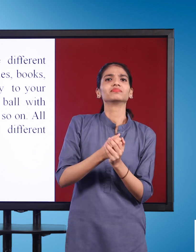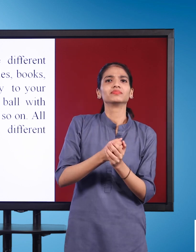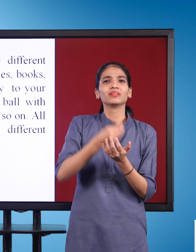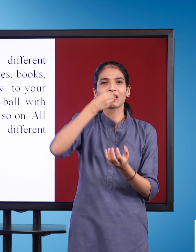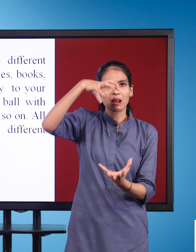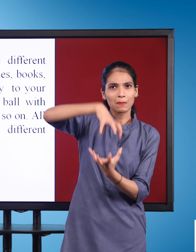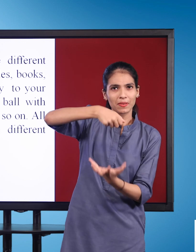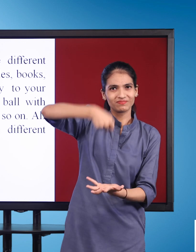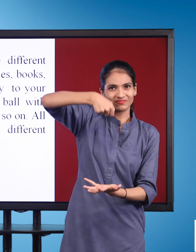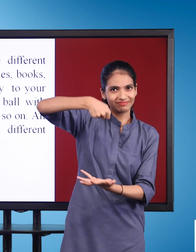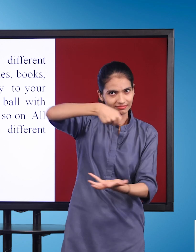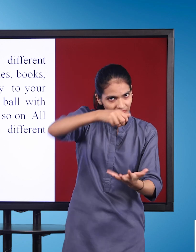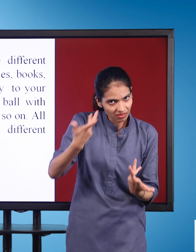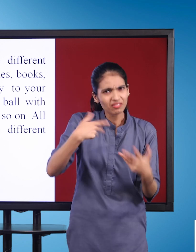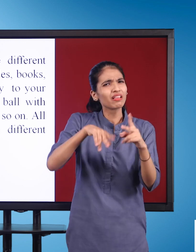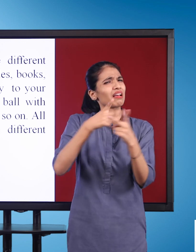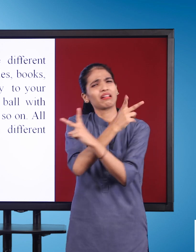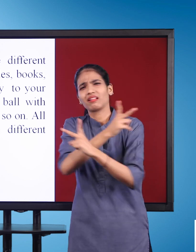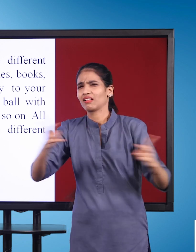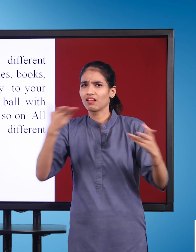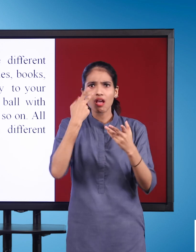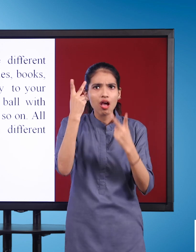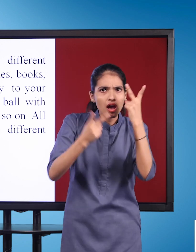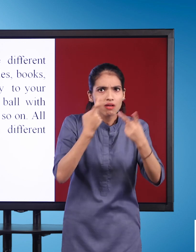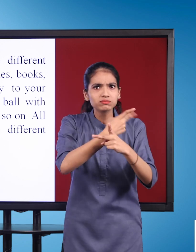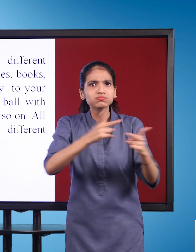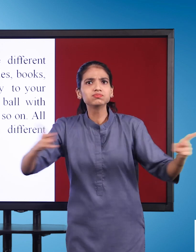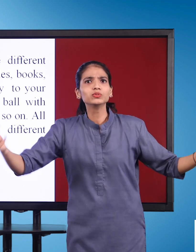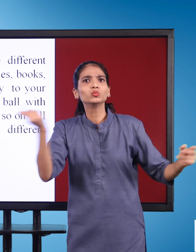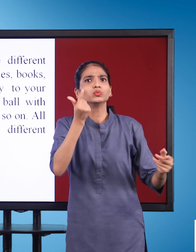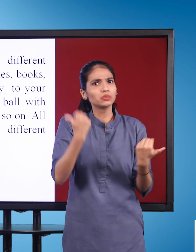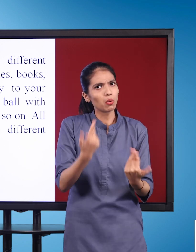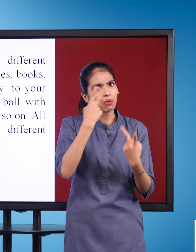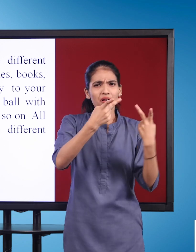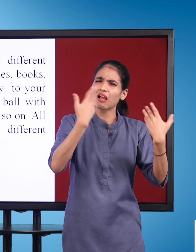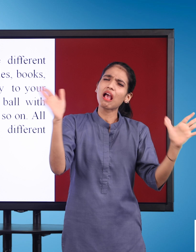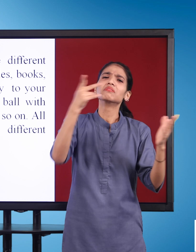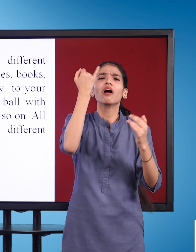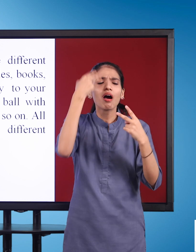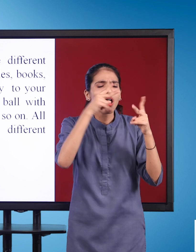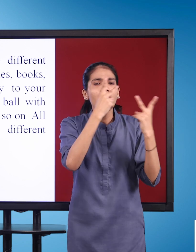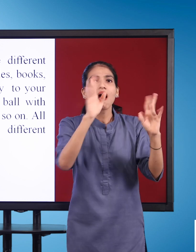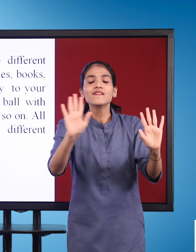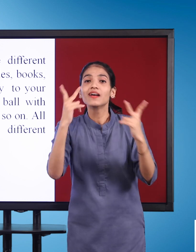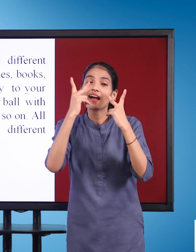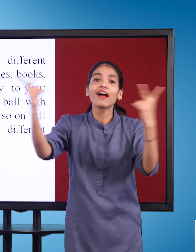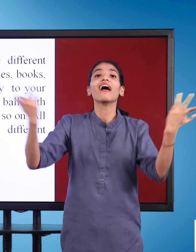for lunch, the ball with which you play, and so on. All such objects have different